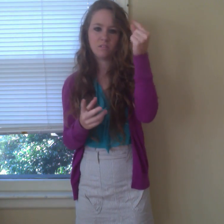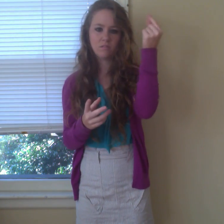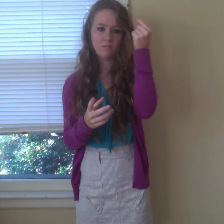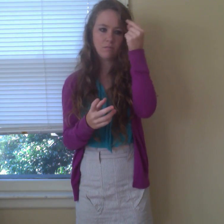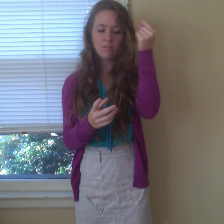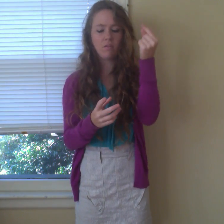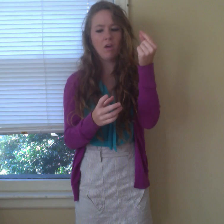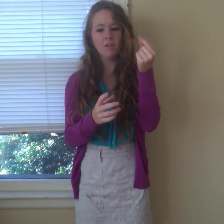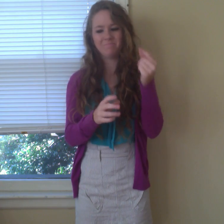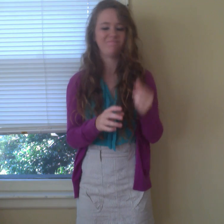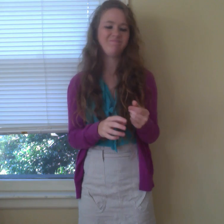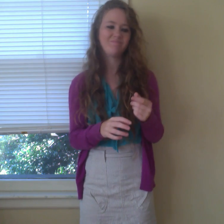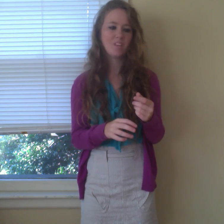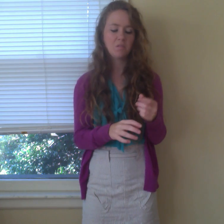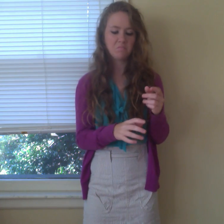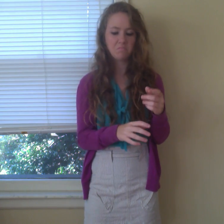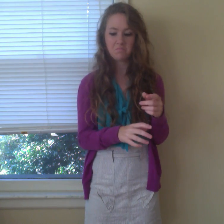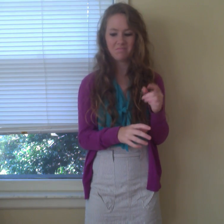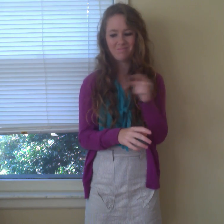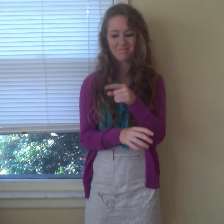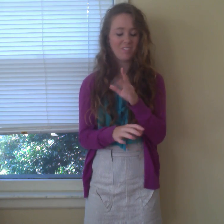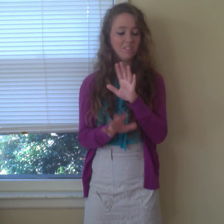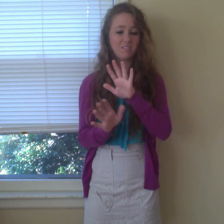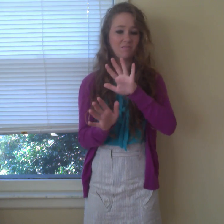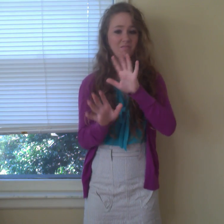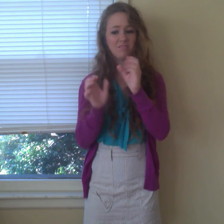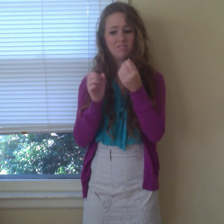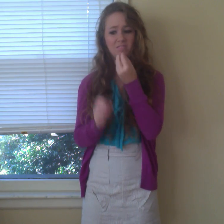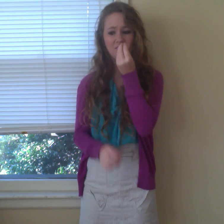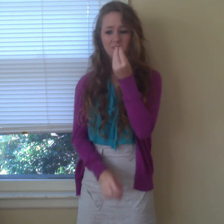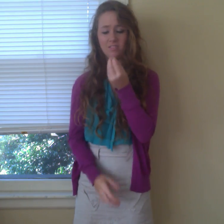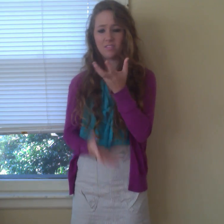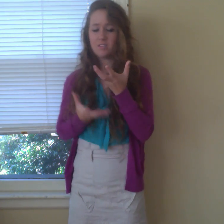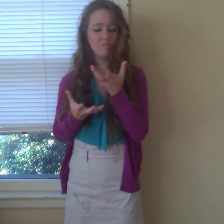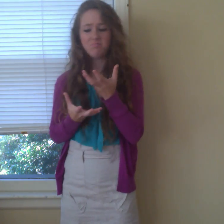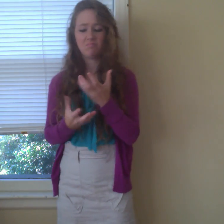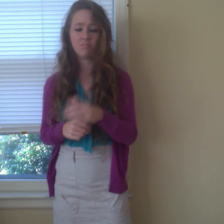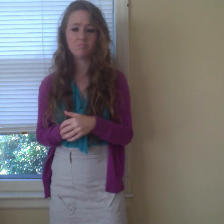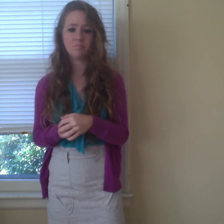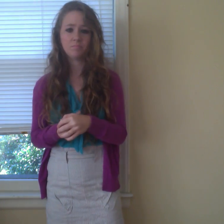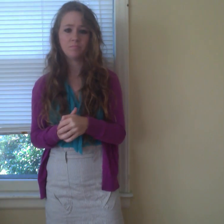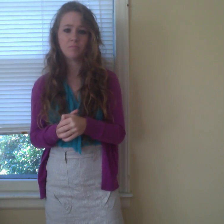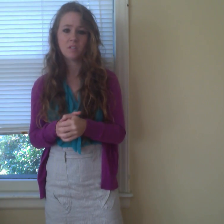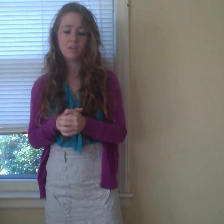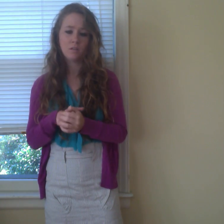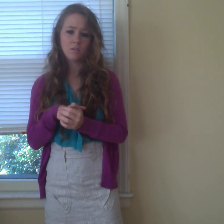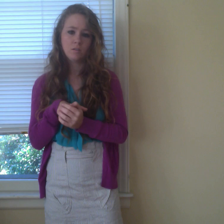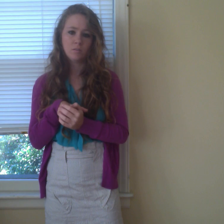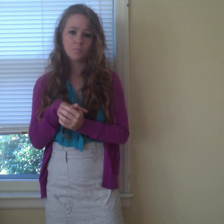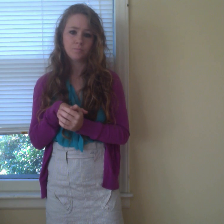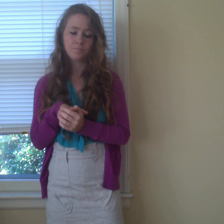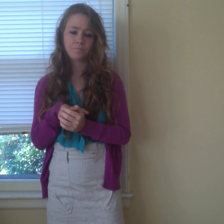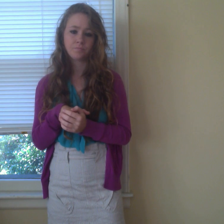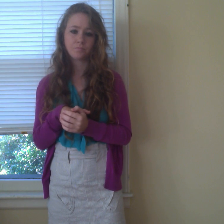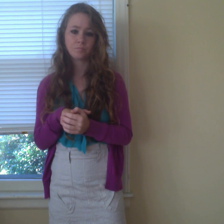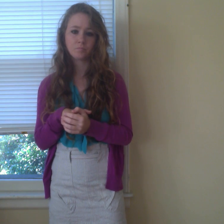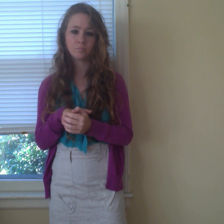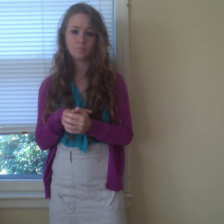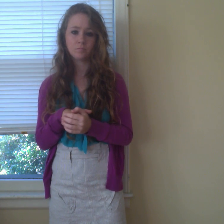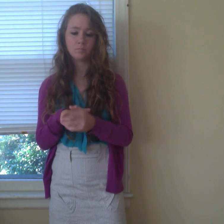whims. But where the Greeks never adopted Solon's wise counsel, the Romans did. Based on what they knew of Solon's laws, they